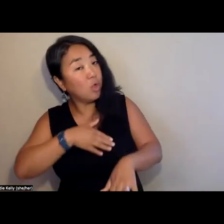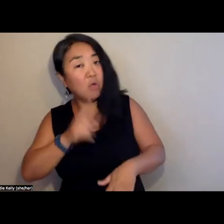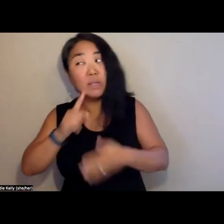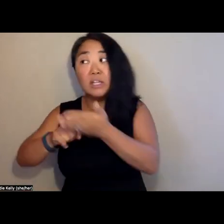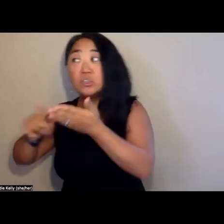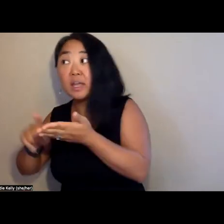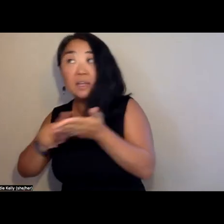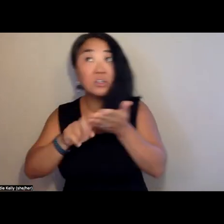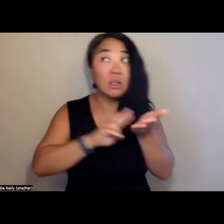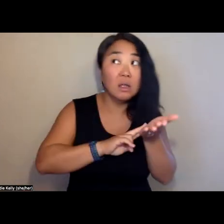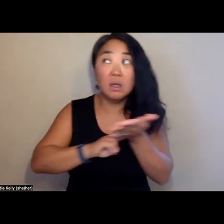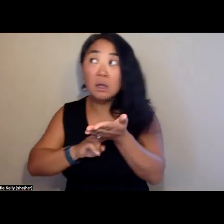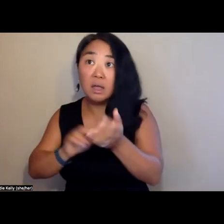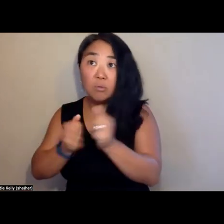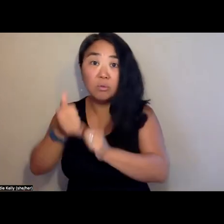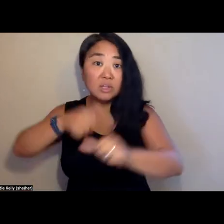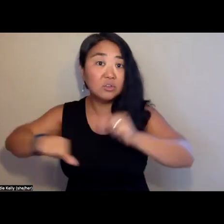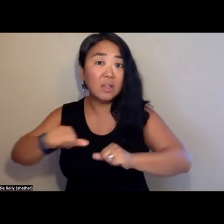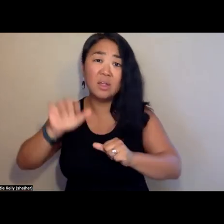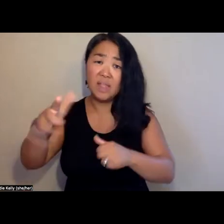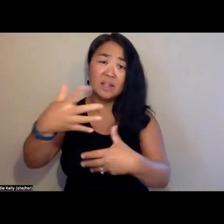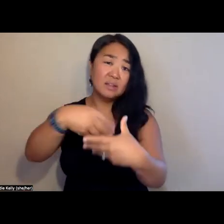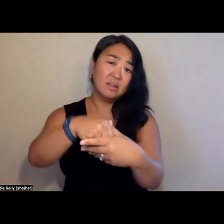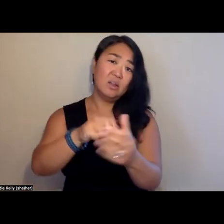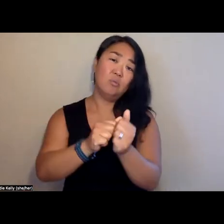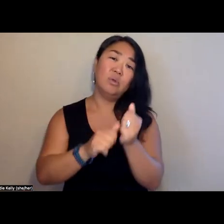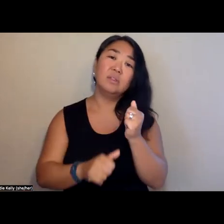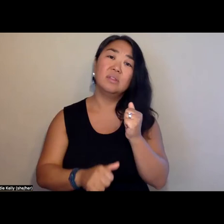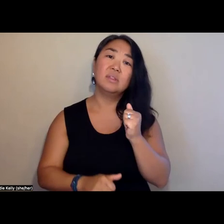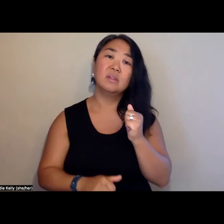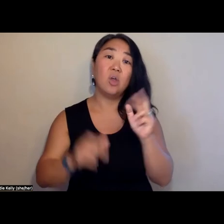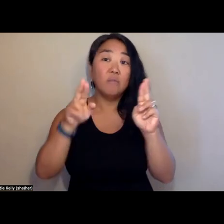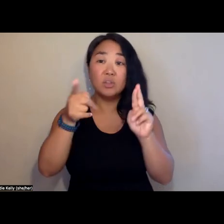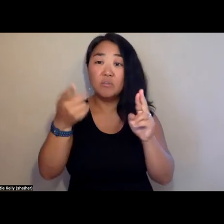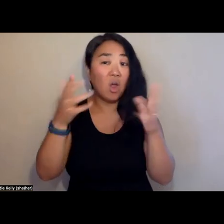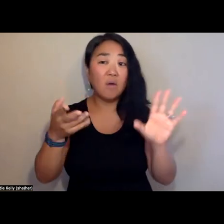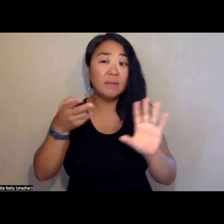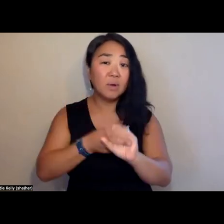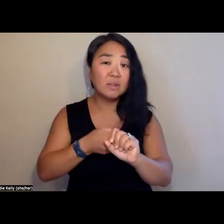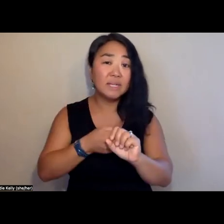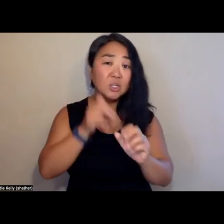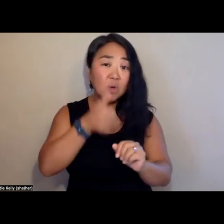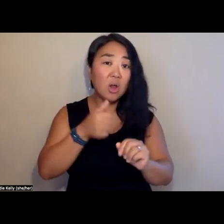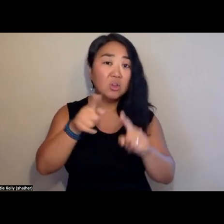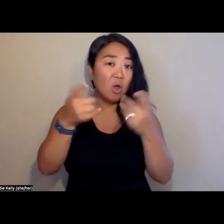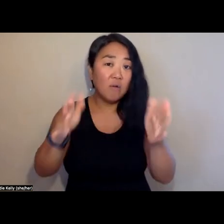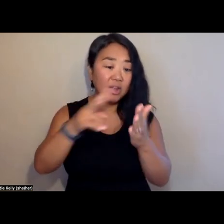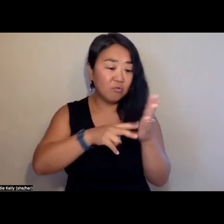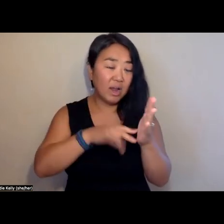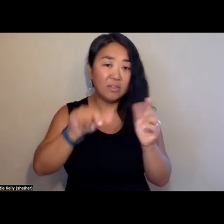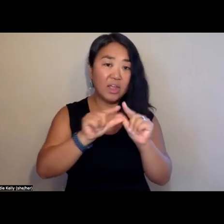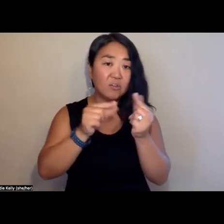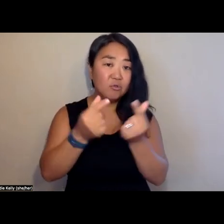think part of, you know, you've hopefully, if you're participating, have already read the walk guidelines, but the paying attention to the group